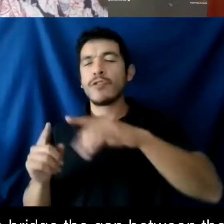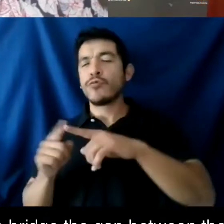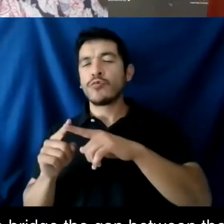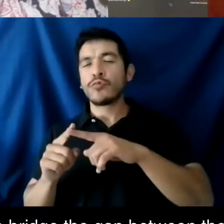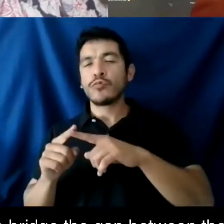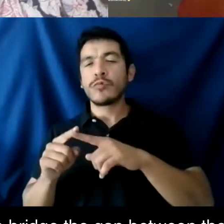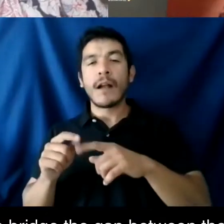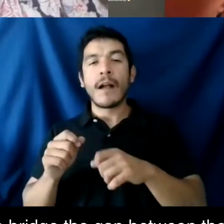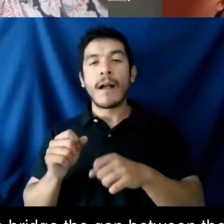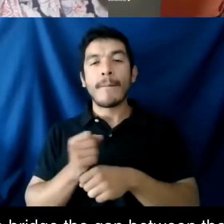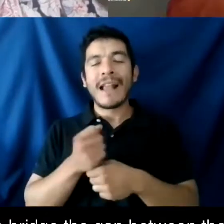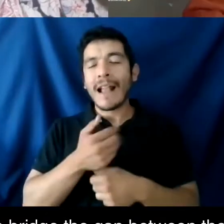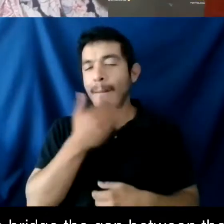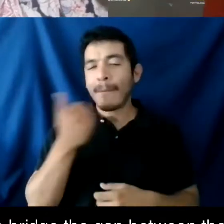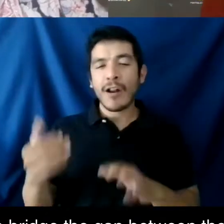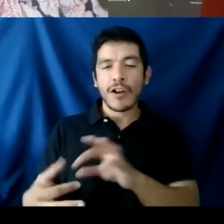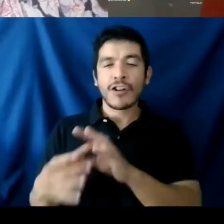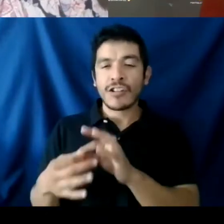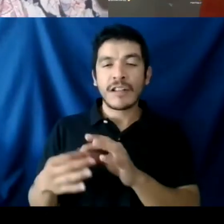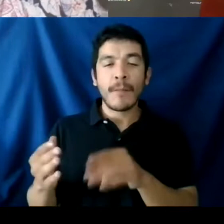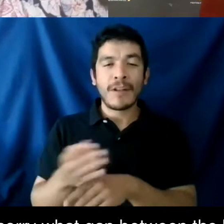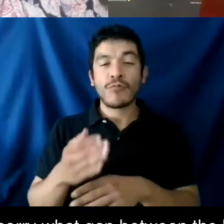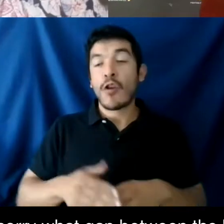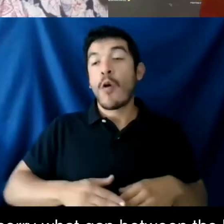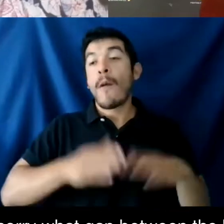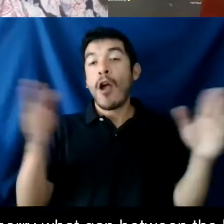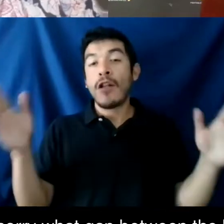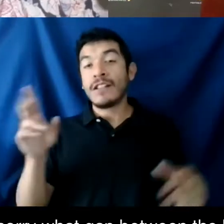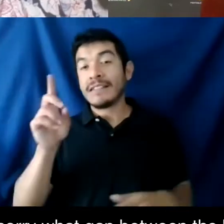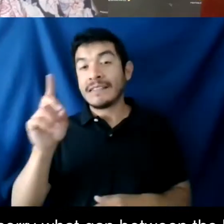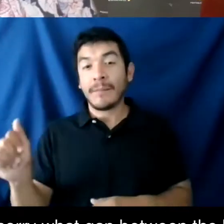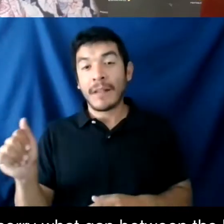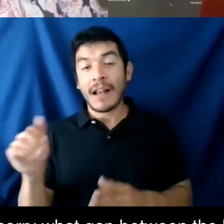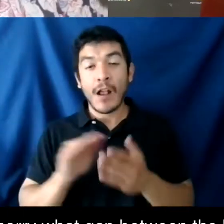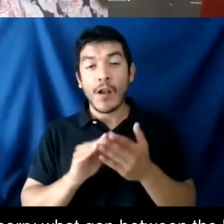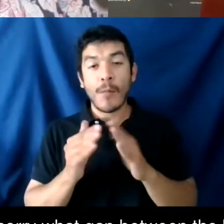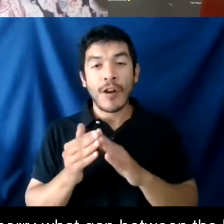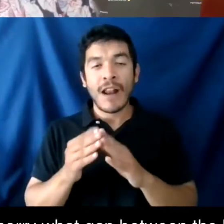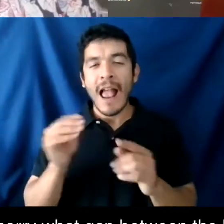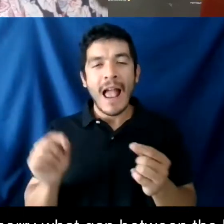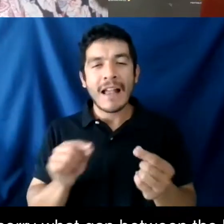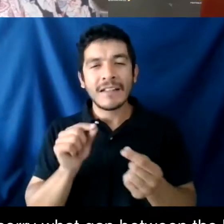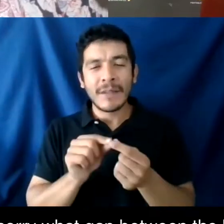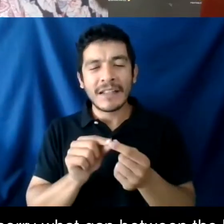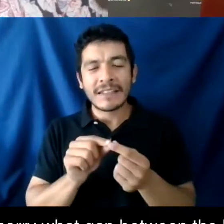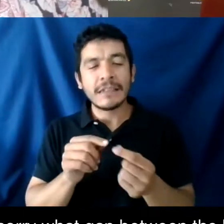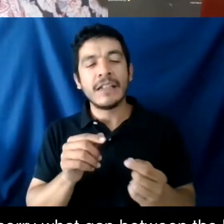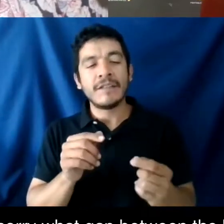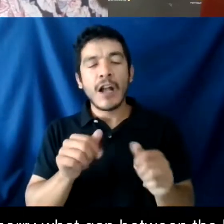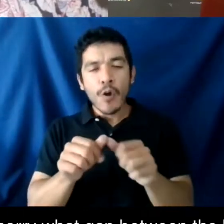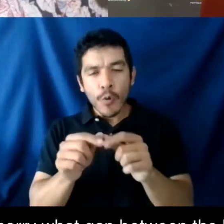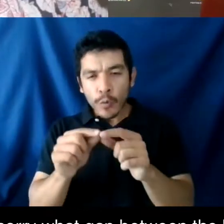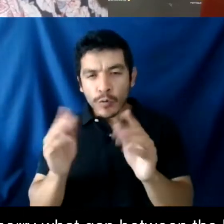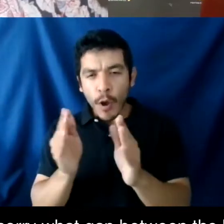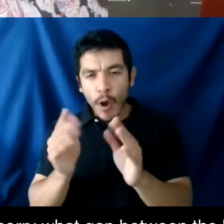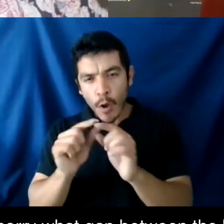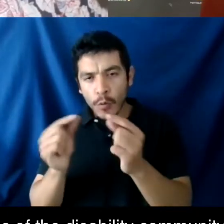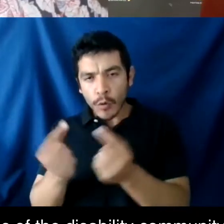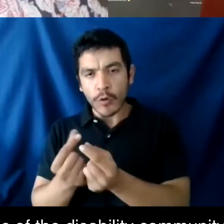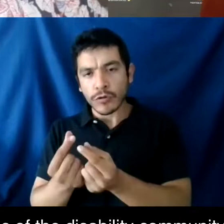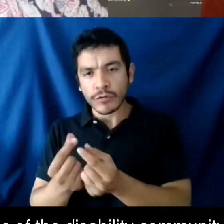disability community and specific subsections of, what gap between the broader disability community and the